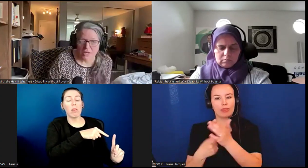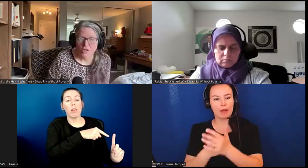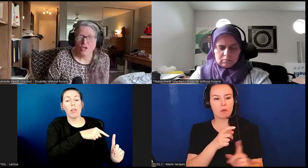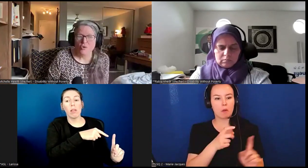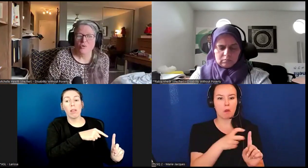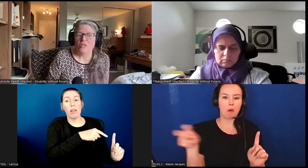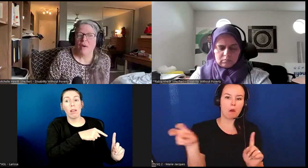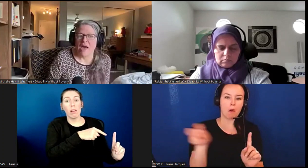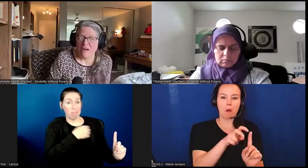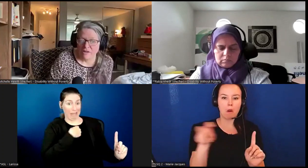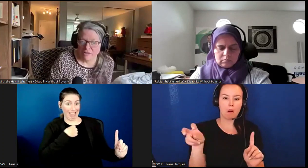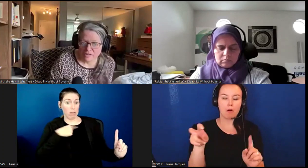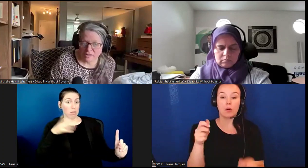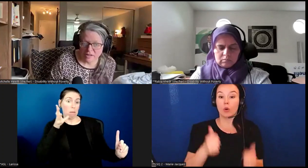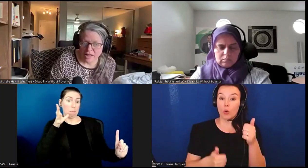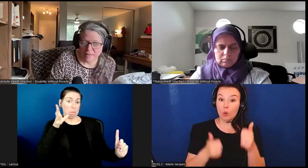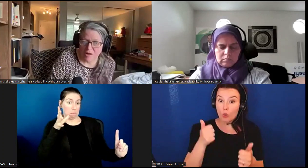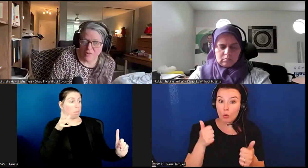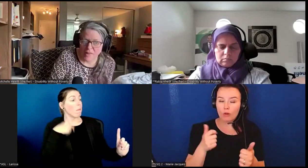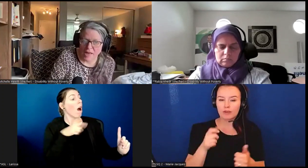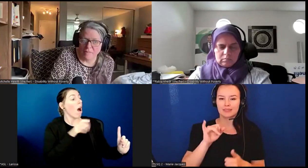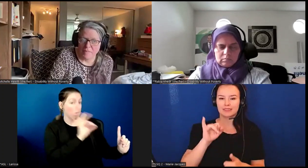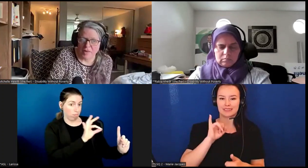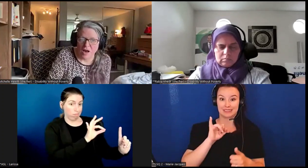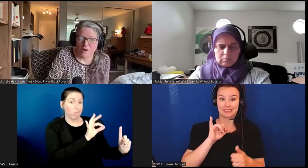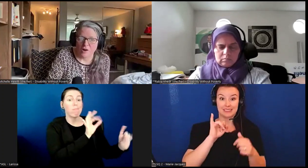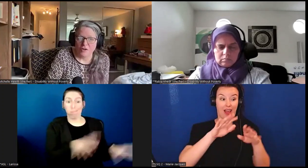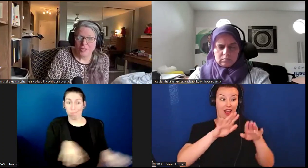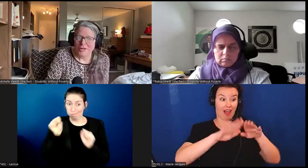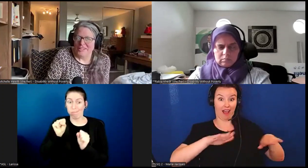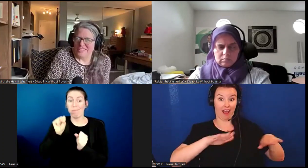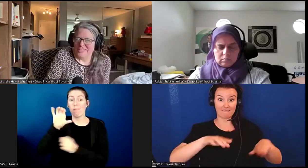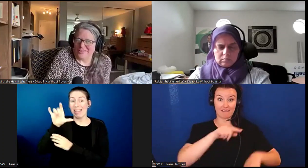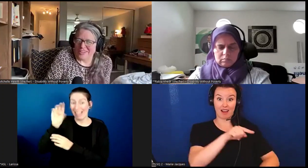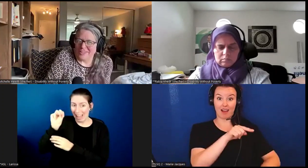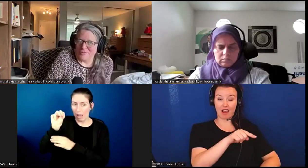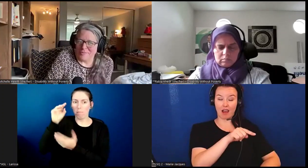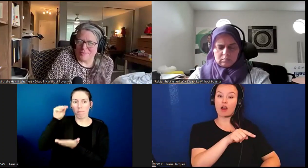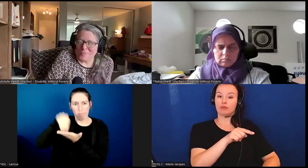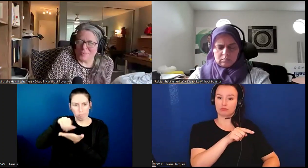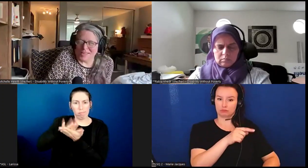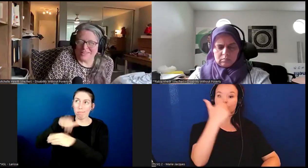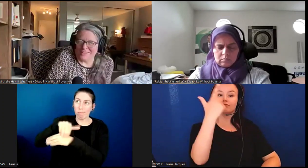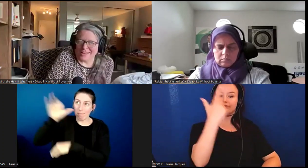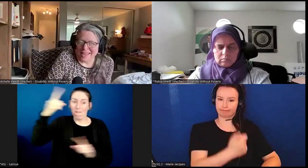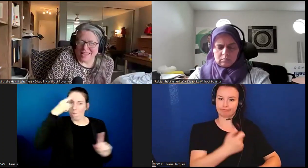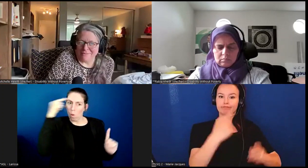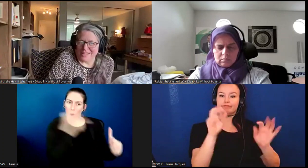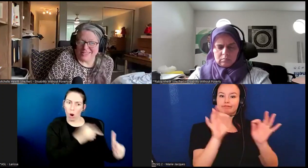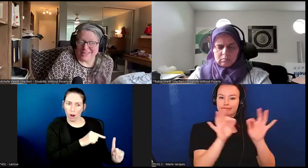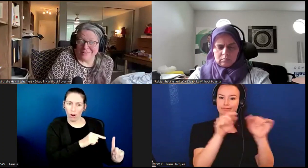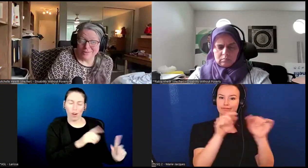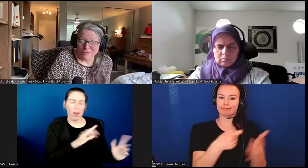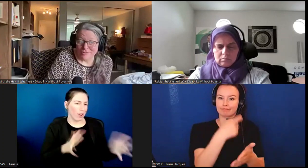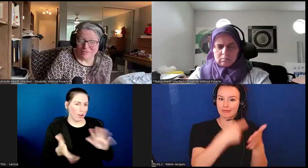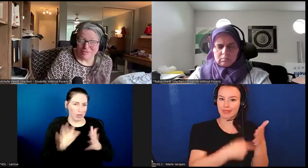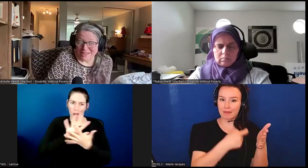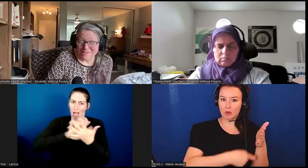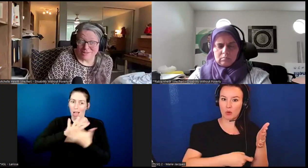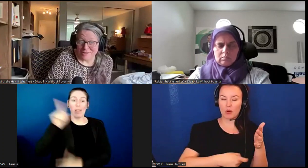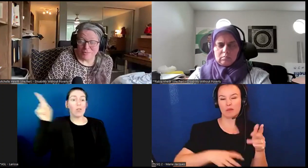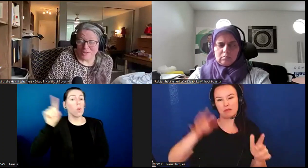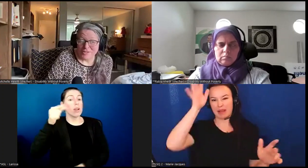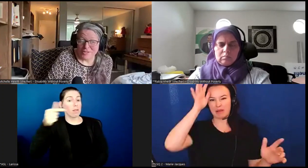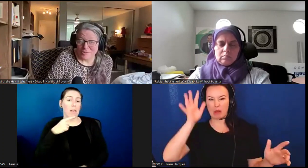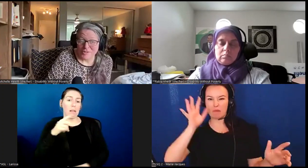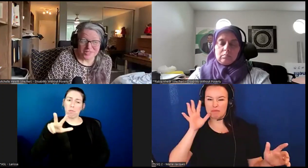credit, you as the parent can claim it on their behalf. So the government, when they said, oh, 300,000